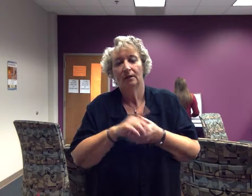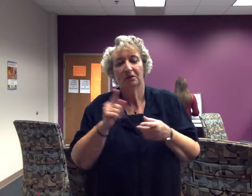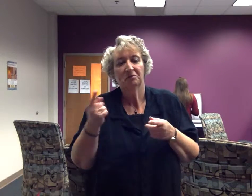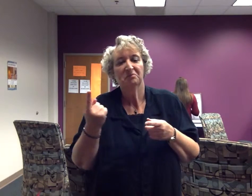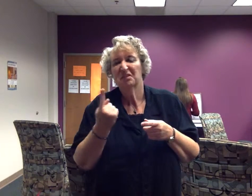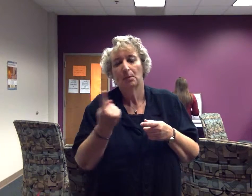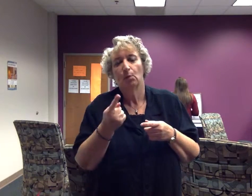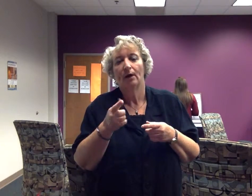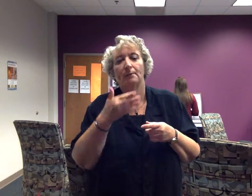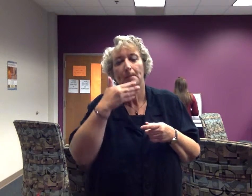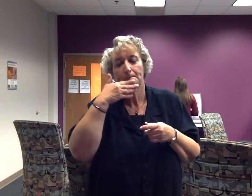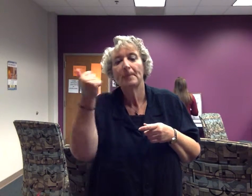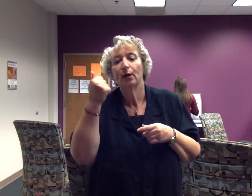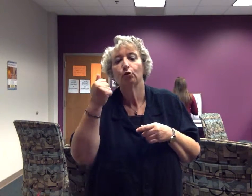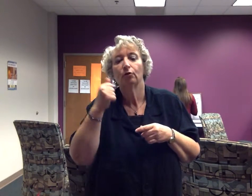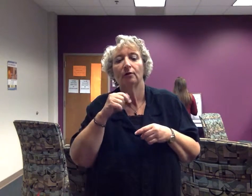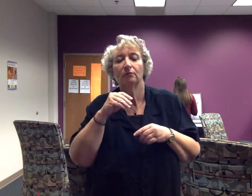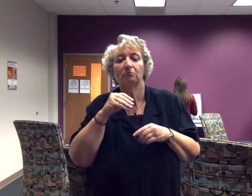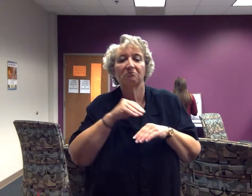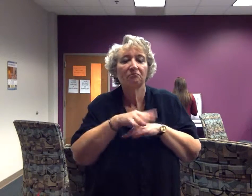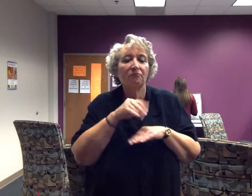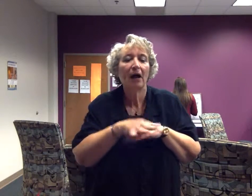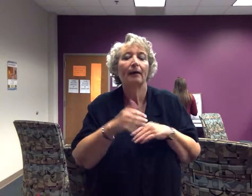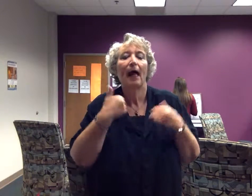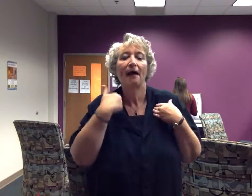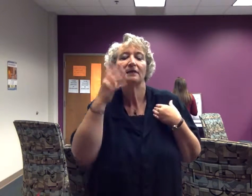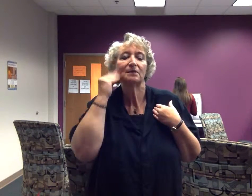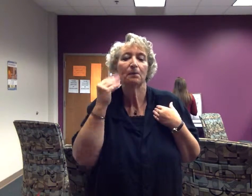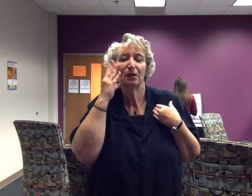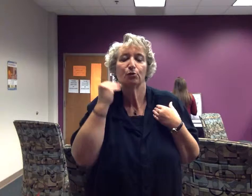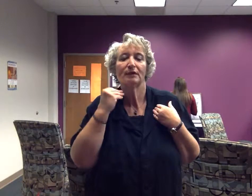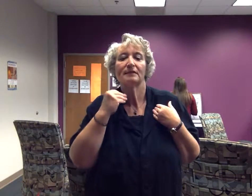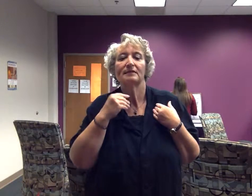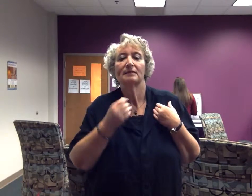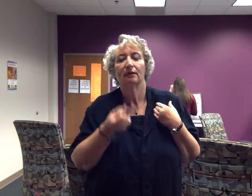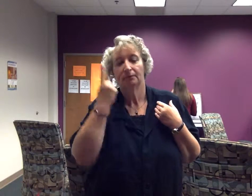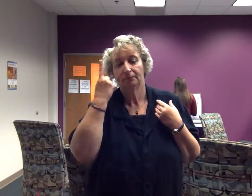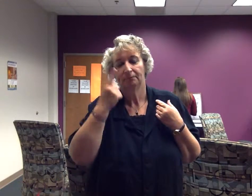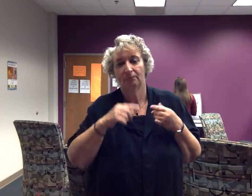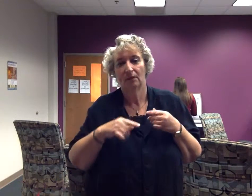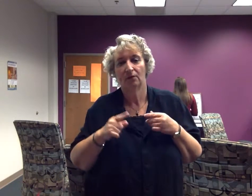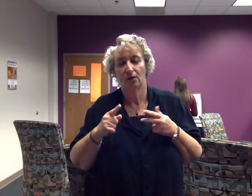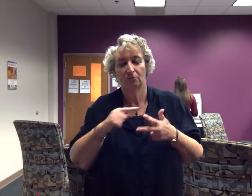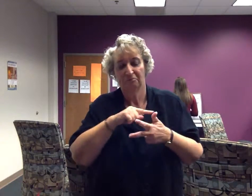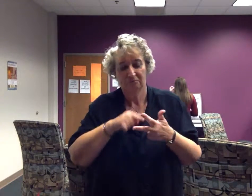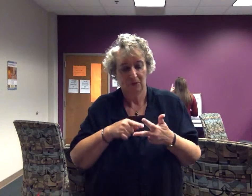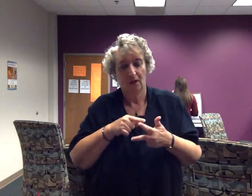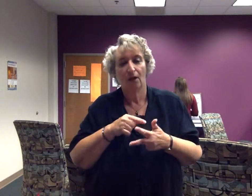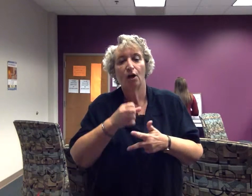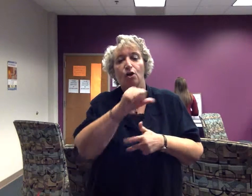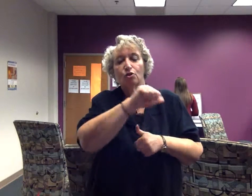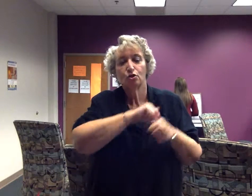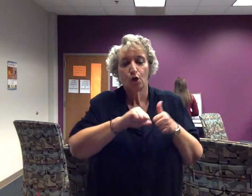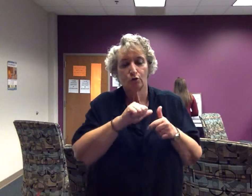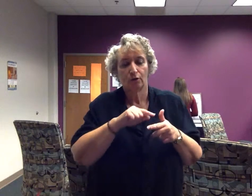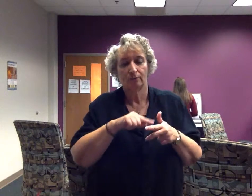sense? So the beliefs and ideals of a society influence the social, economic, and political decisions. And that's going to keep coming up